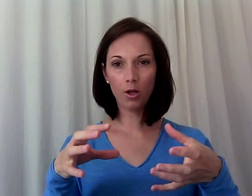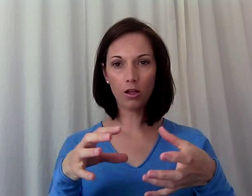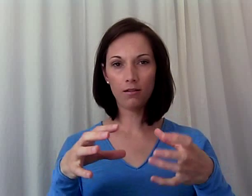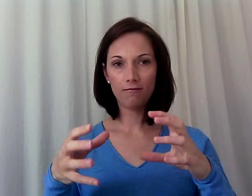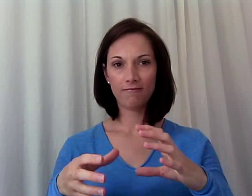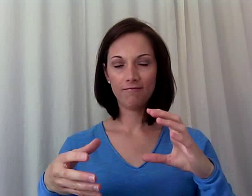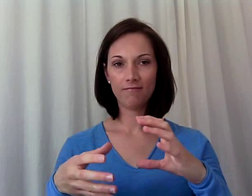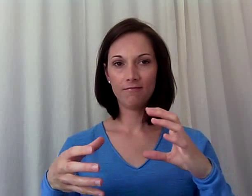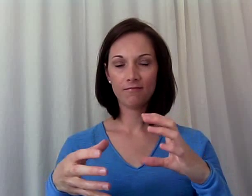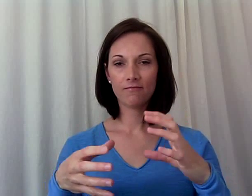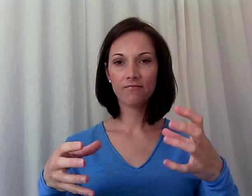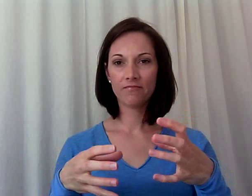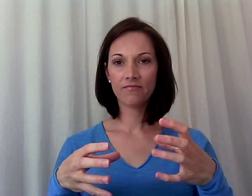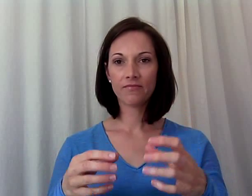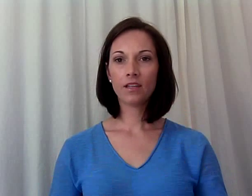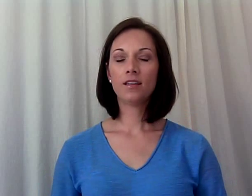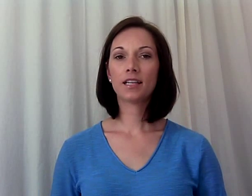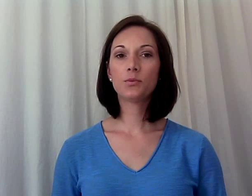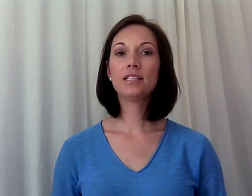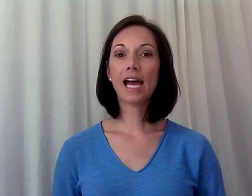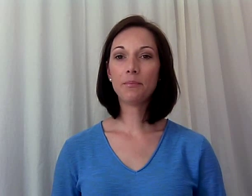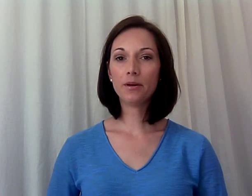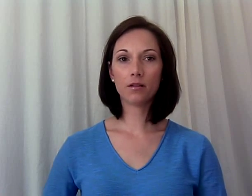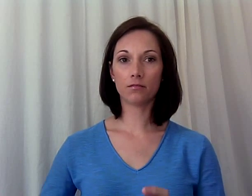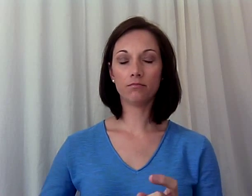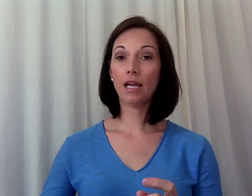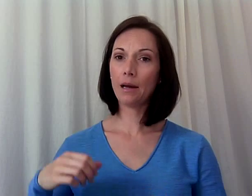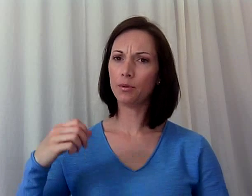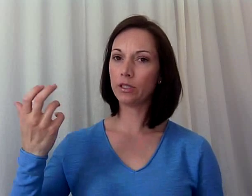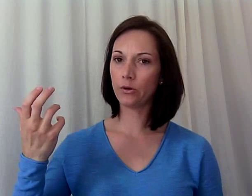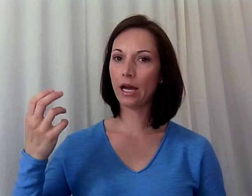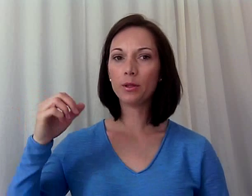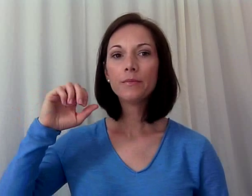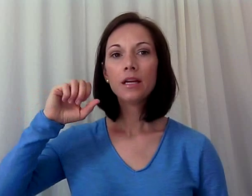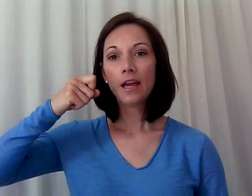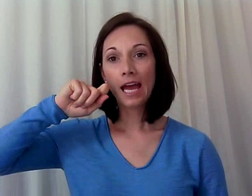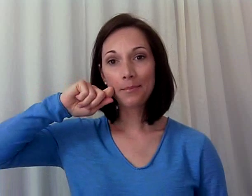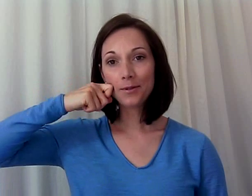ball. Next one is apple, we can do apple. Apple.